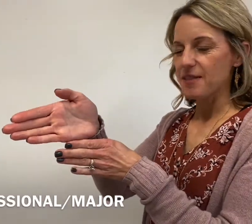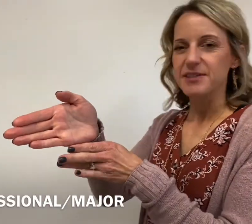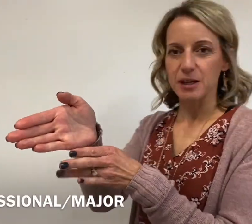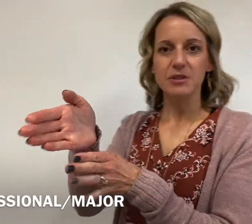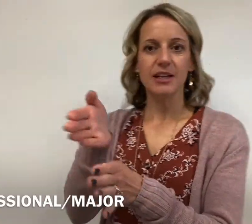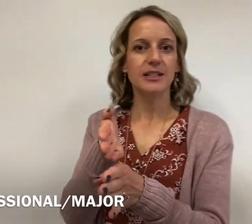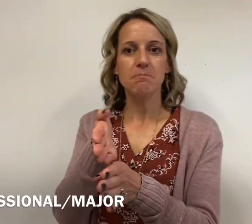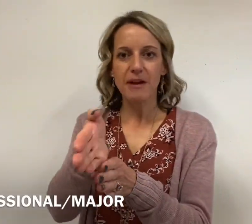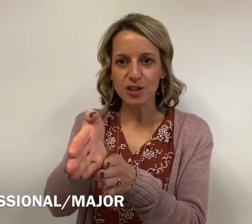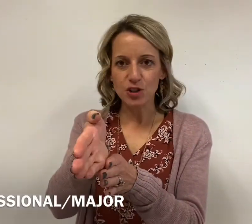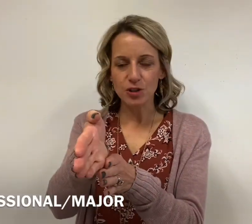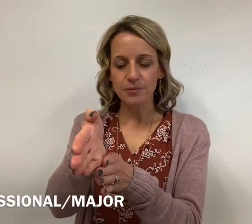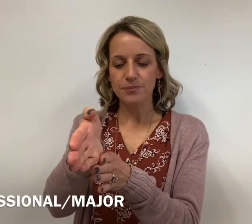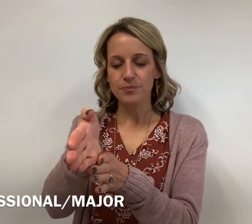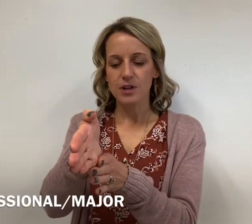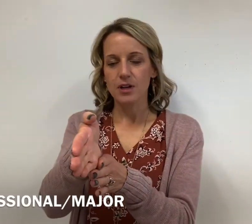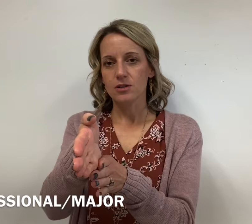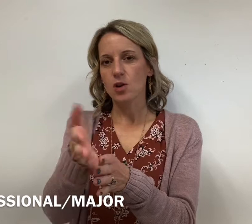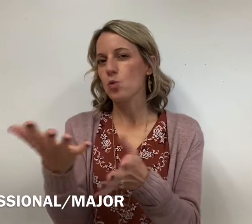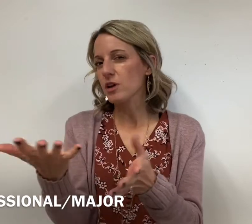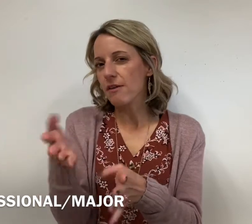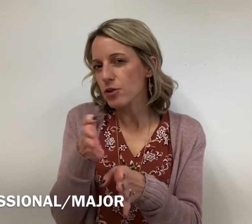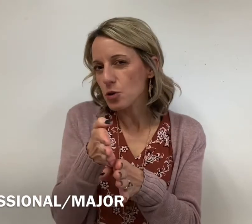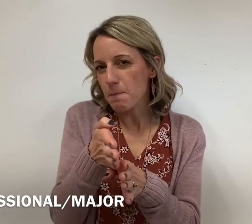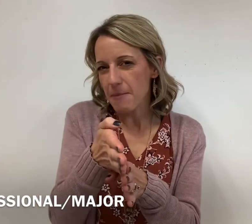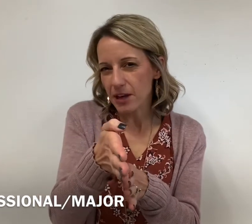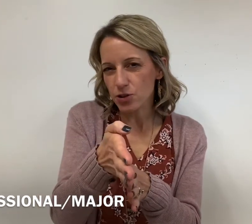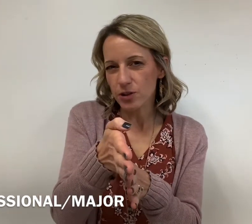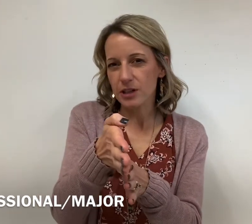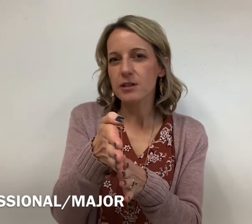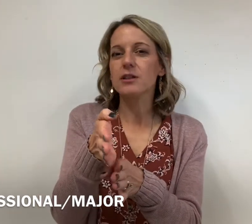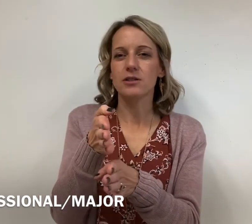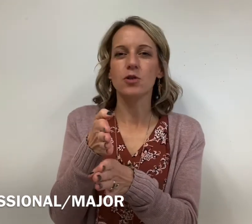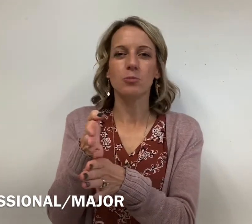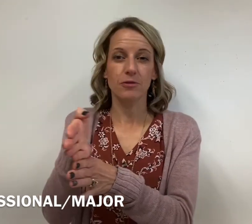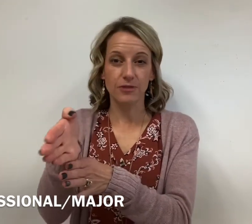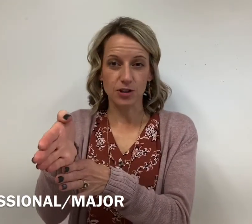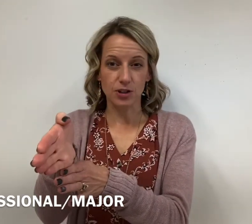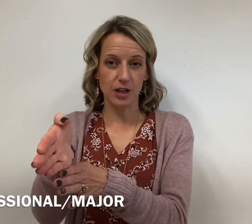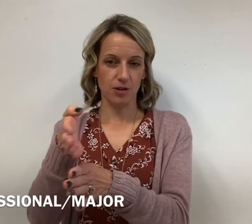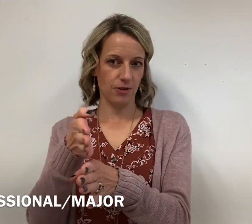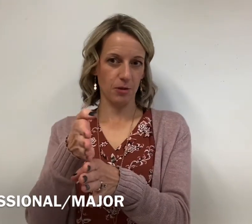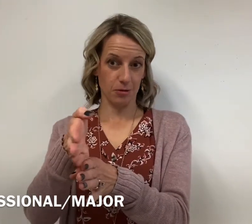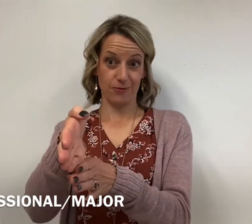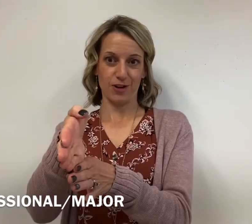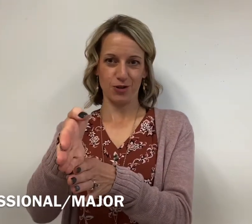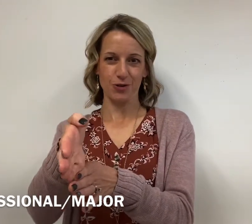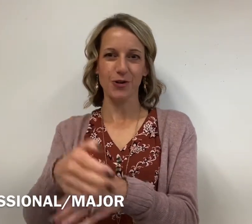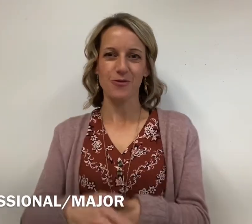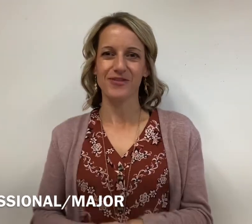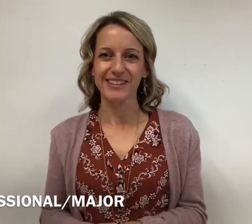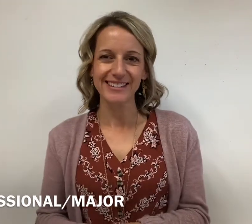same sign as major. So whatever you major in is your profession, and you're very professional, hopefully,